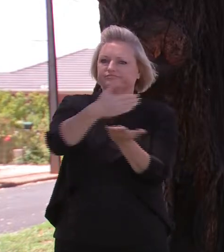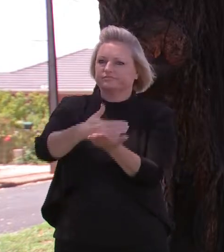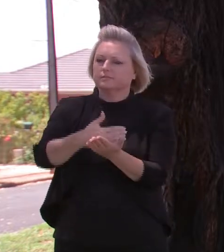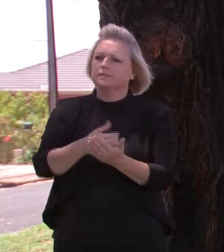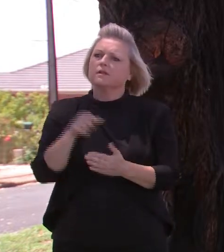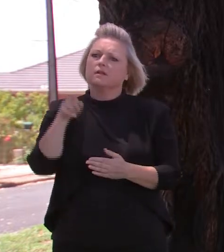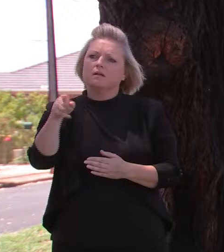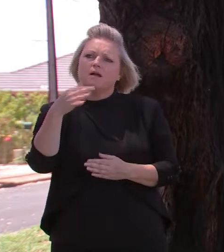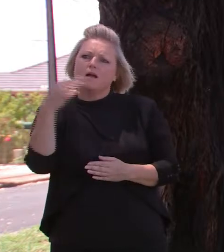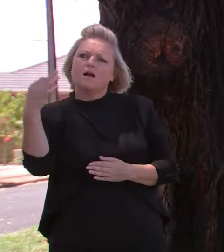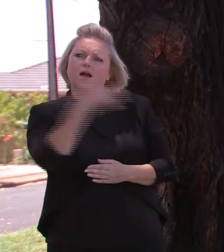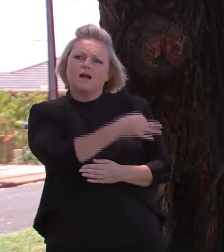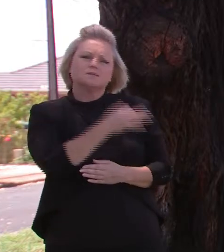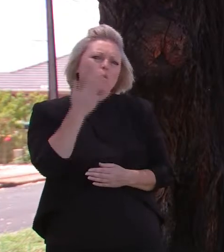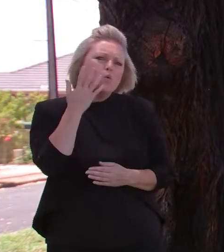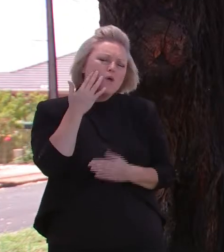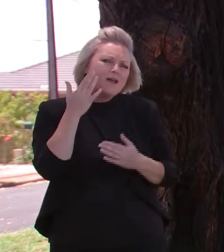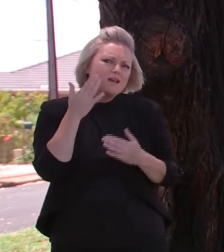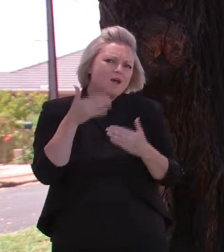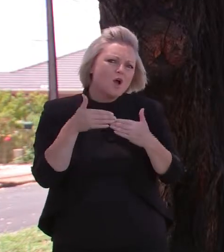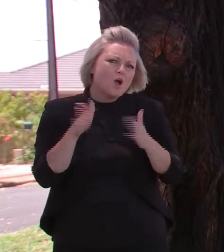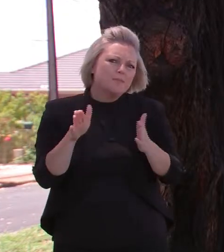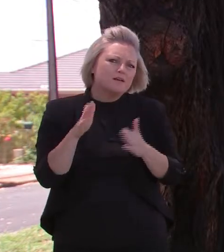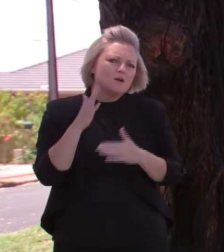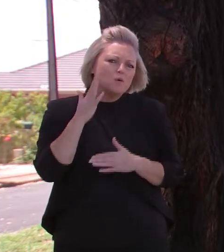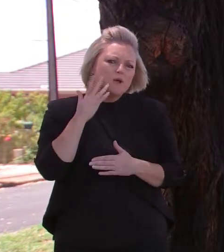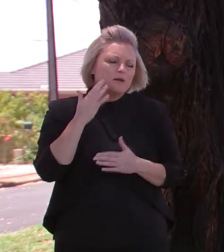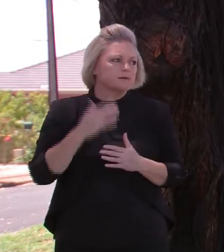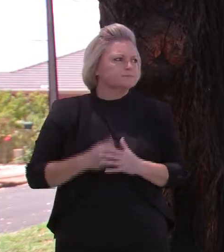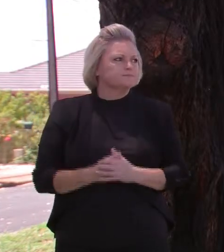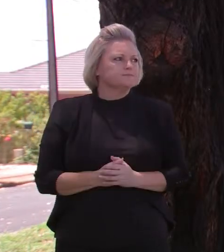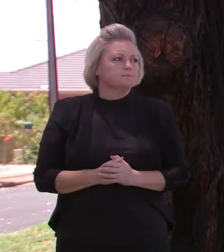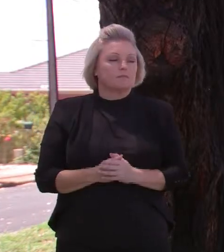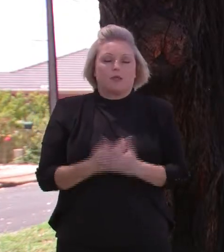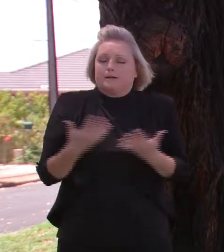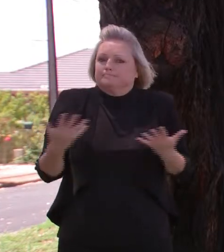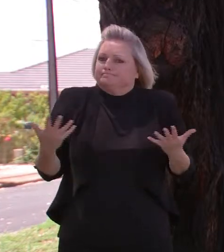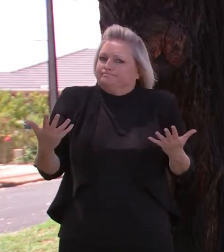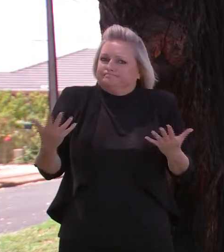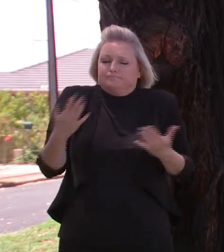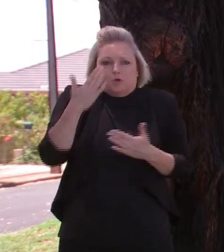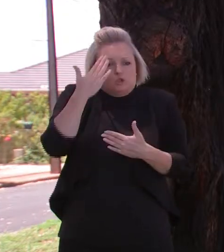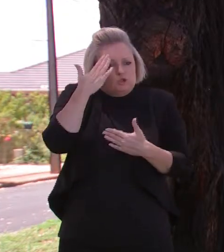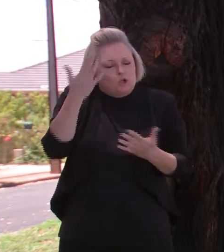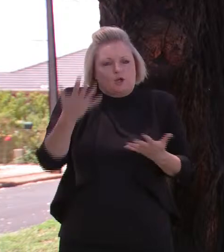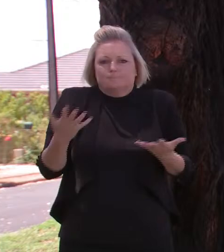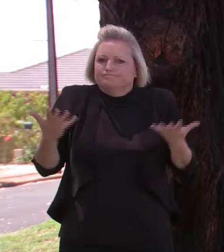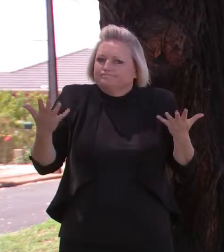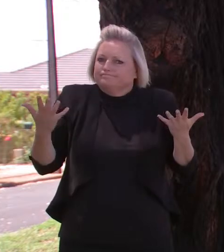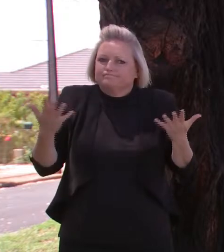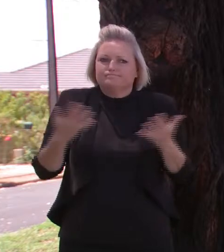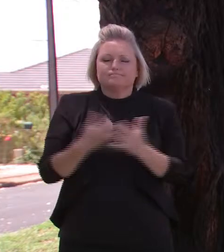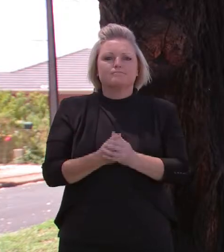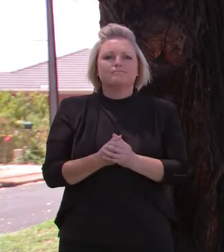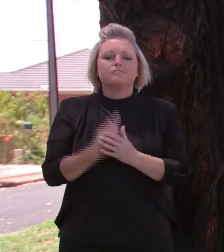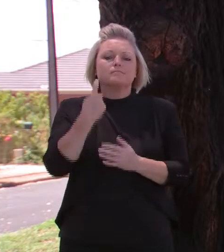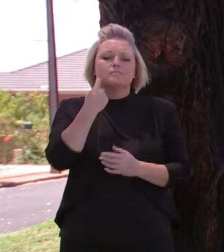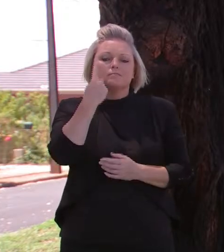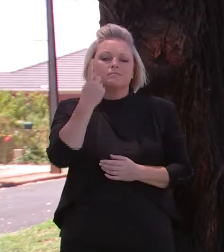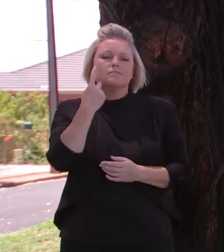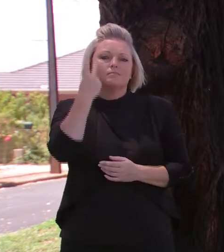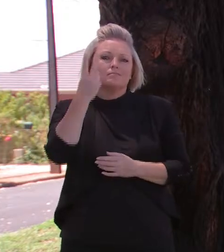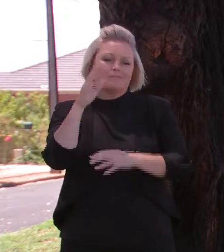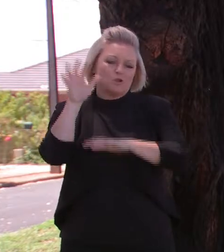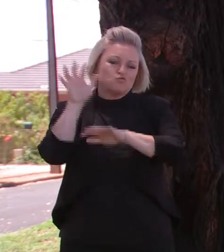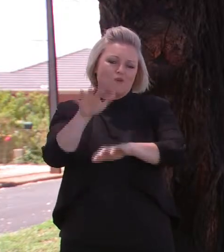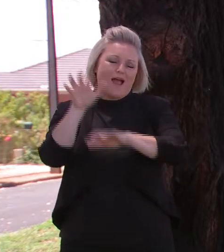scale as to when the highway might be up again? No, look, it's impossible to say because we don't know what the magnitude of these rainfall events are going